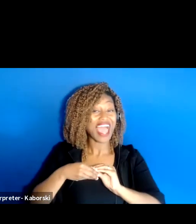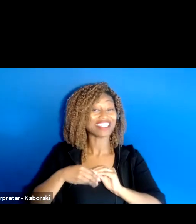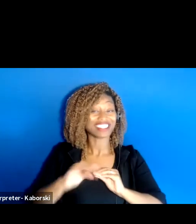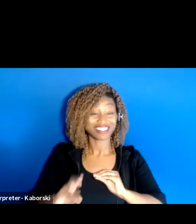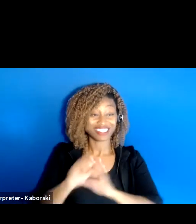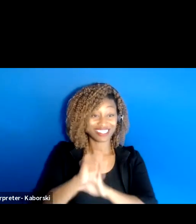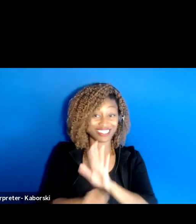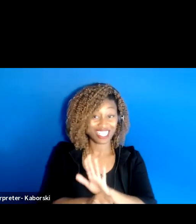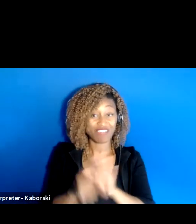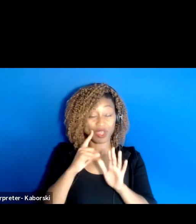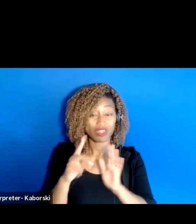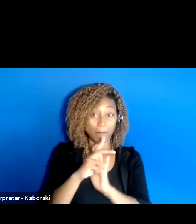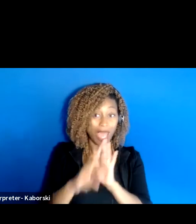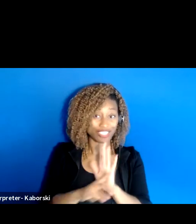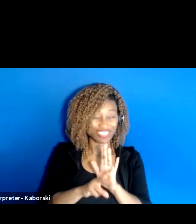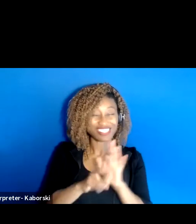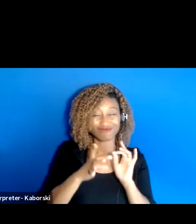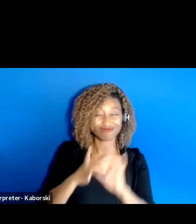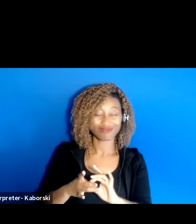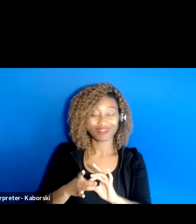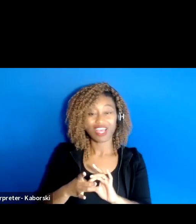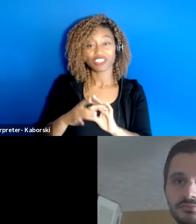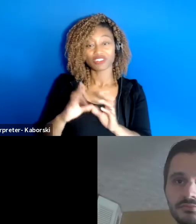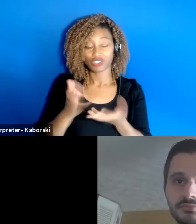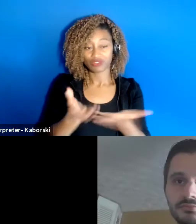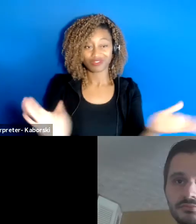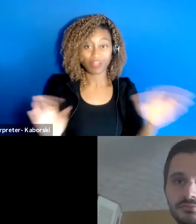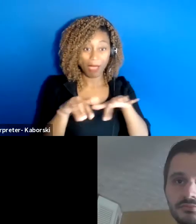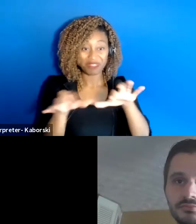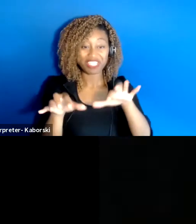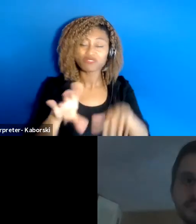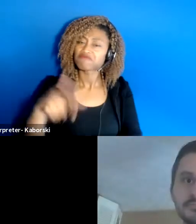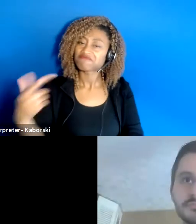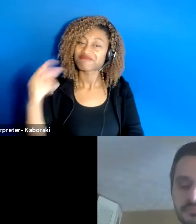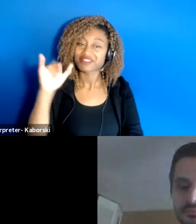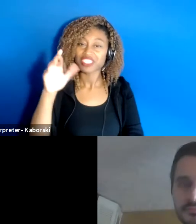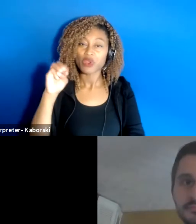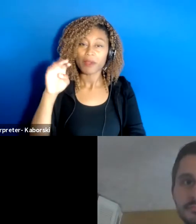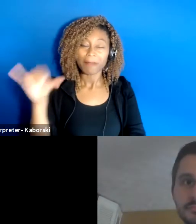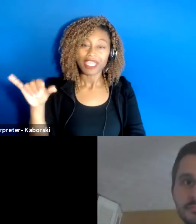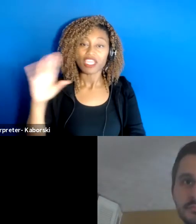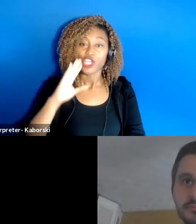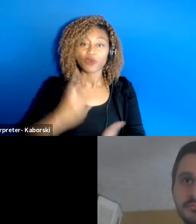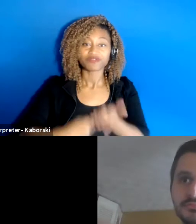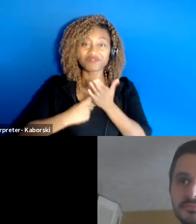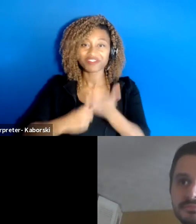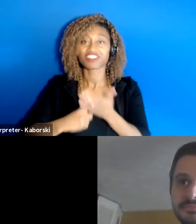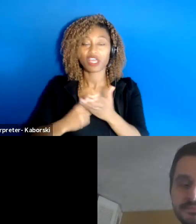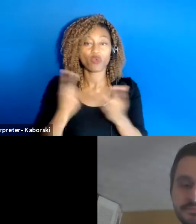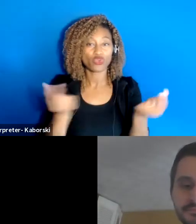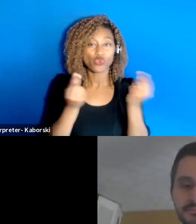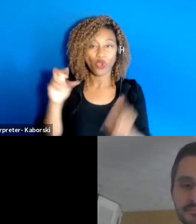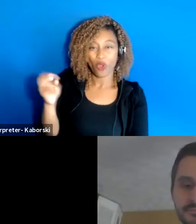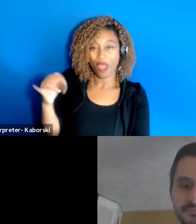priorities. So I'm going to go ahead and pass it over to Jeremy, and he can talk about what they're doing in